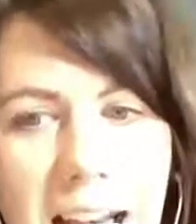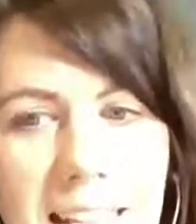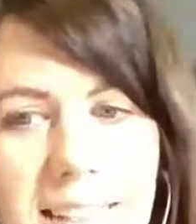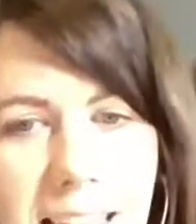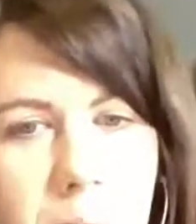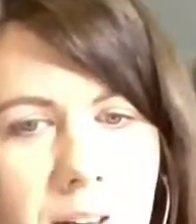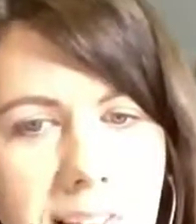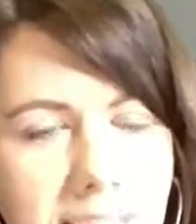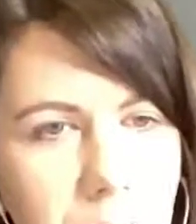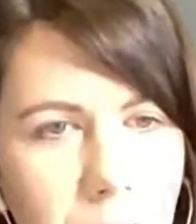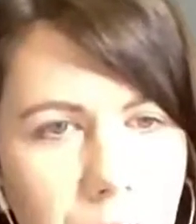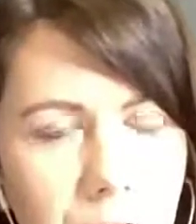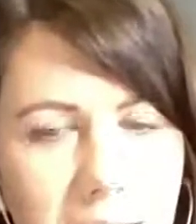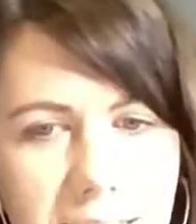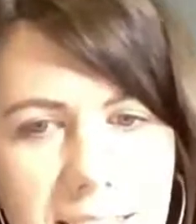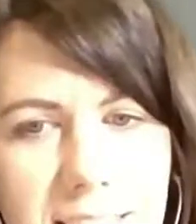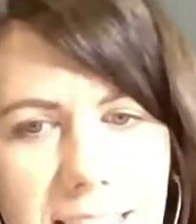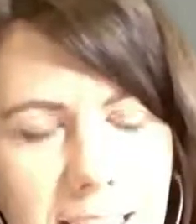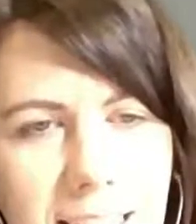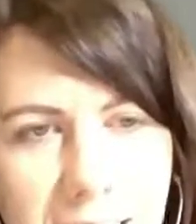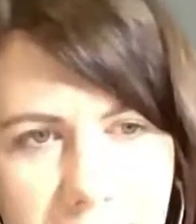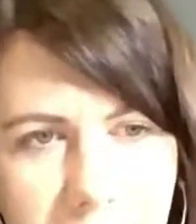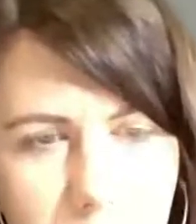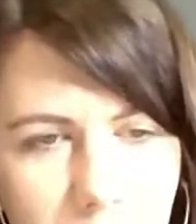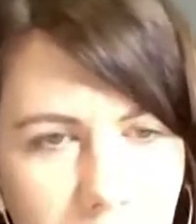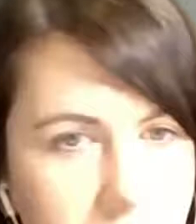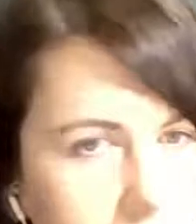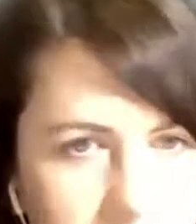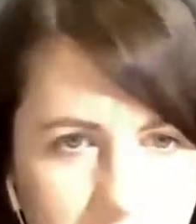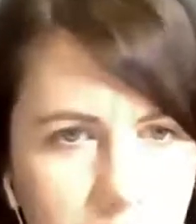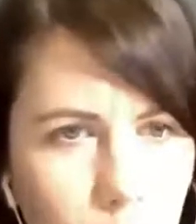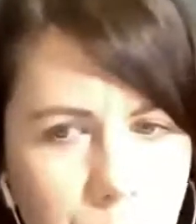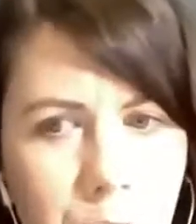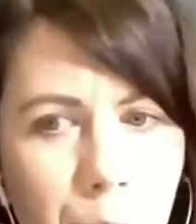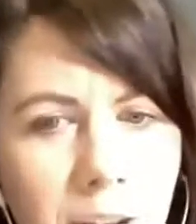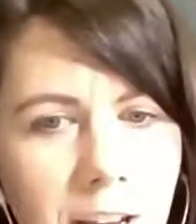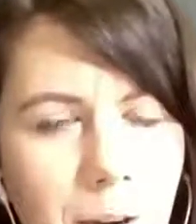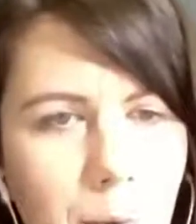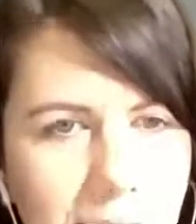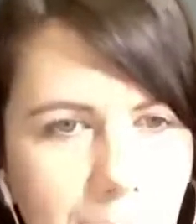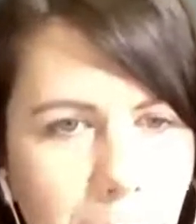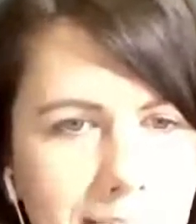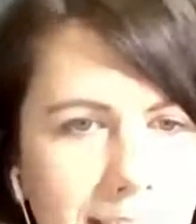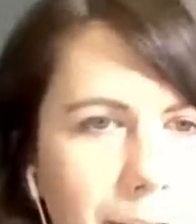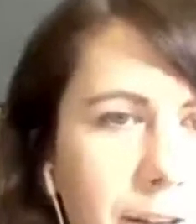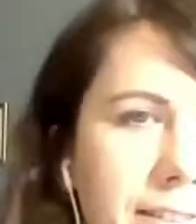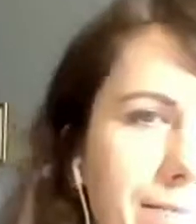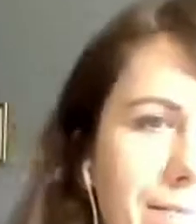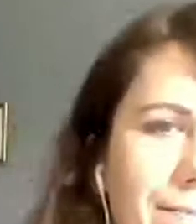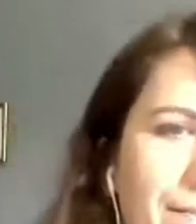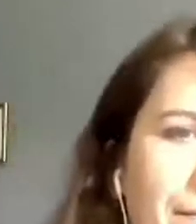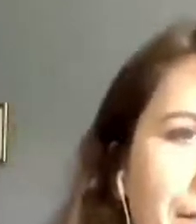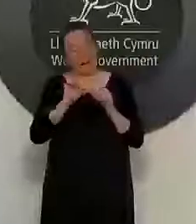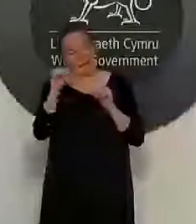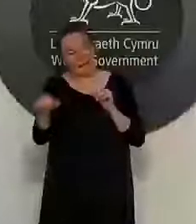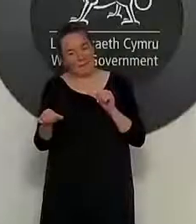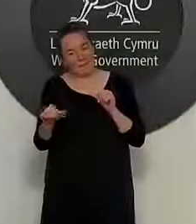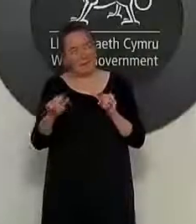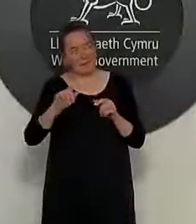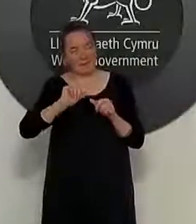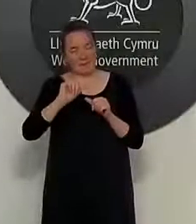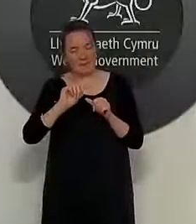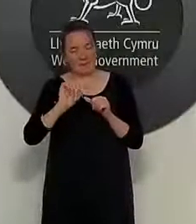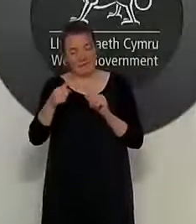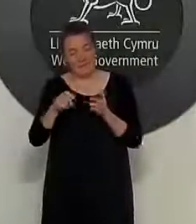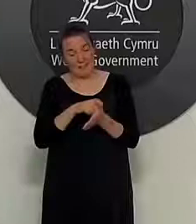remain as Labour leader beyond the next Senedd election, Mark Drakeford, to see this all through. Will you now be staying on? Well,